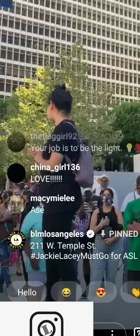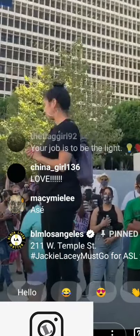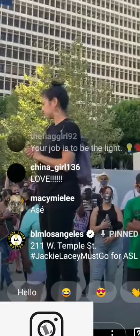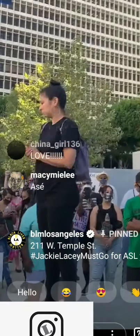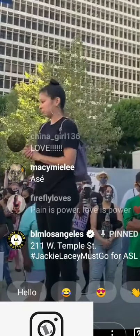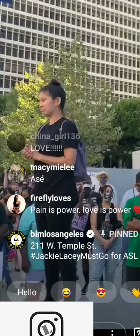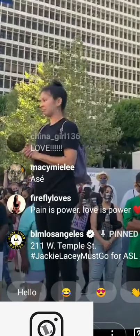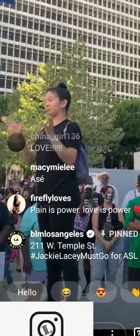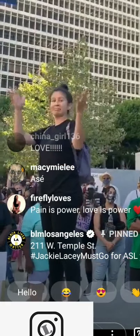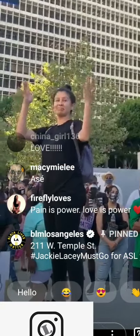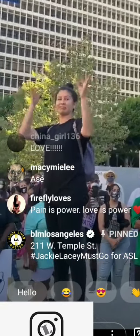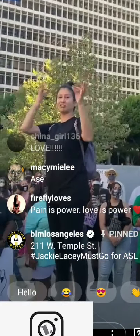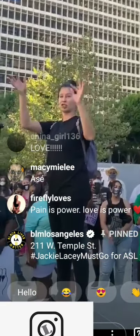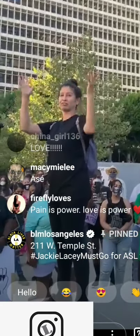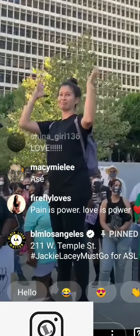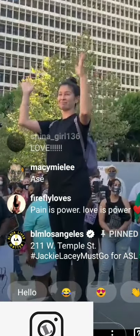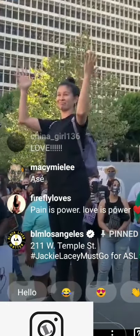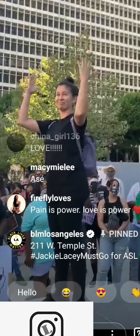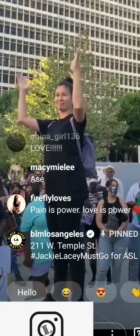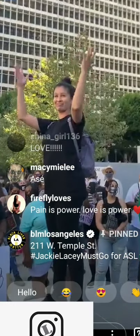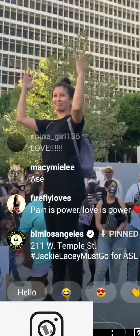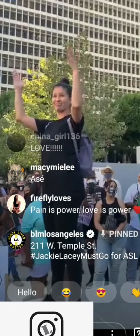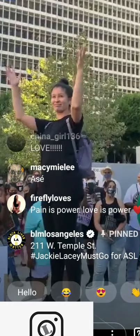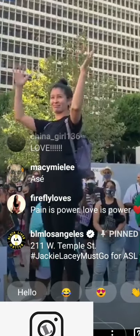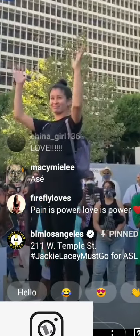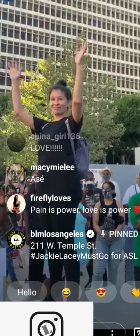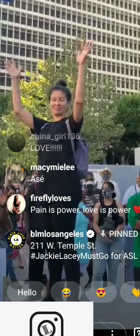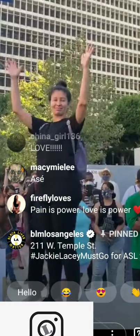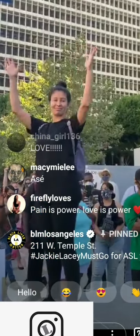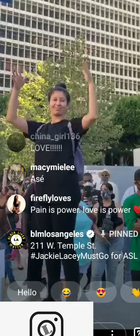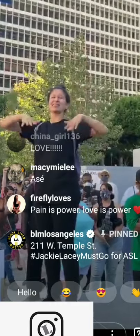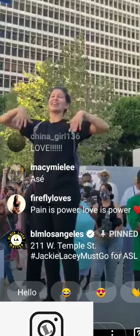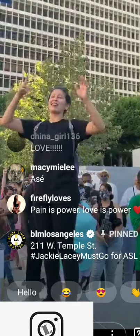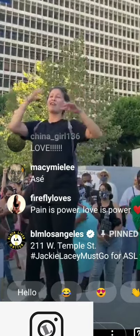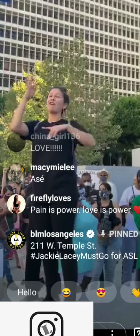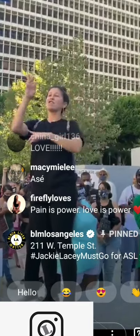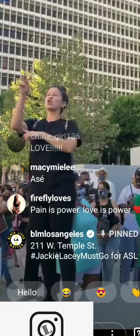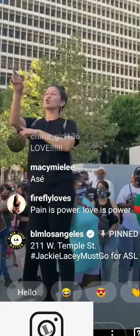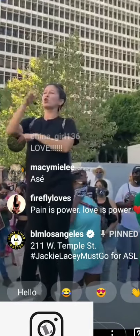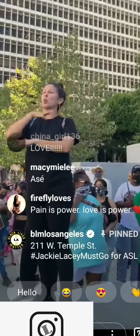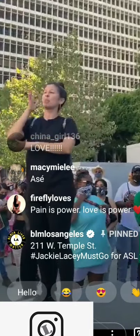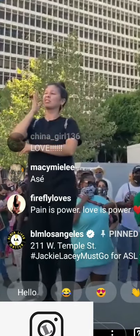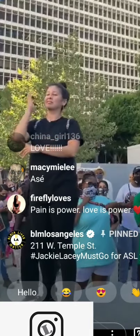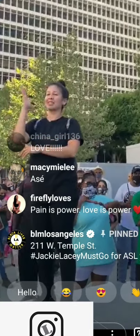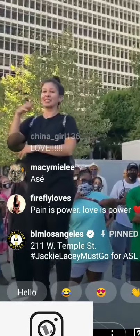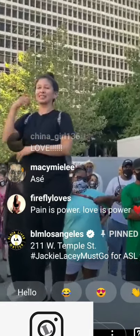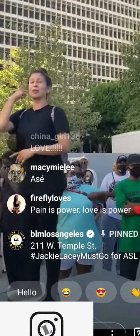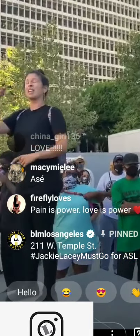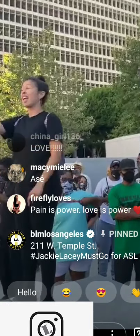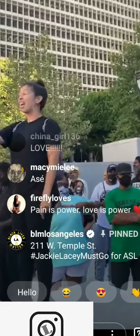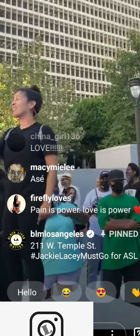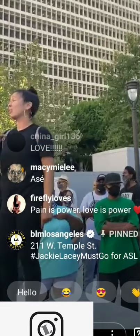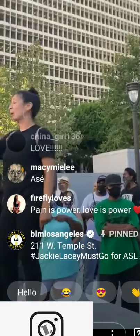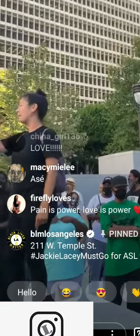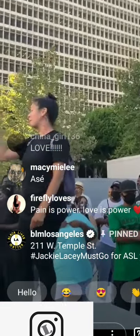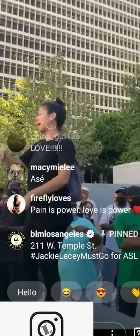And I'll tell you something about what I mean when I say things like poverty is on purpose. And it